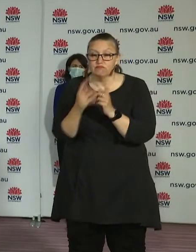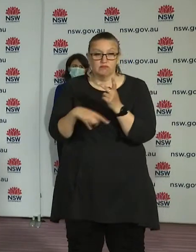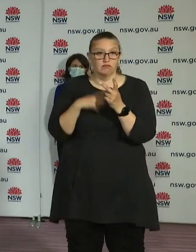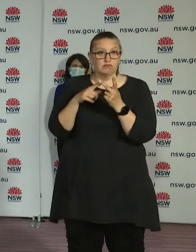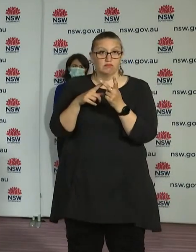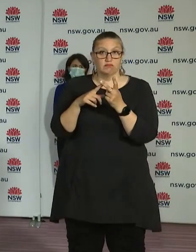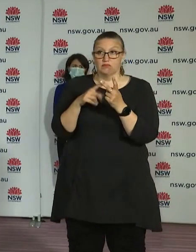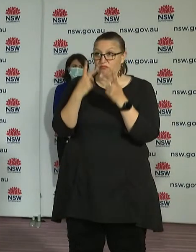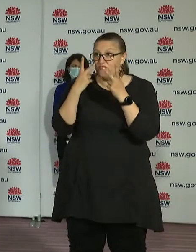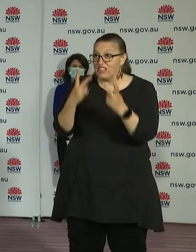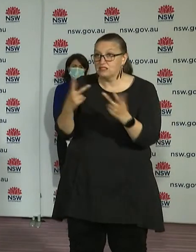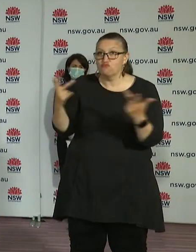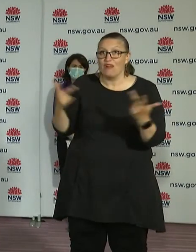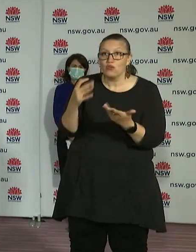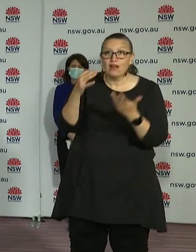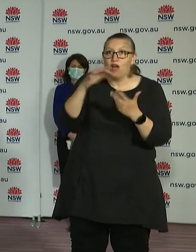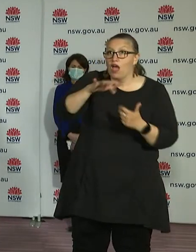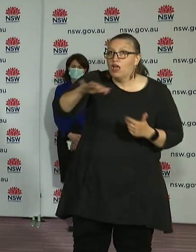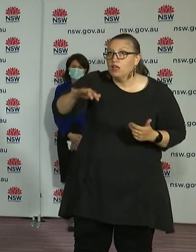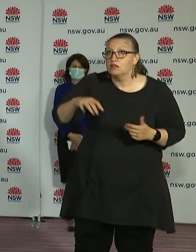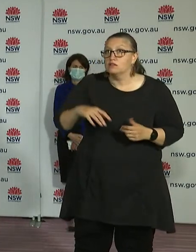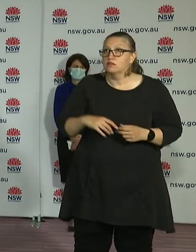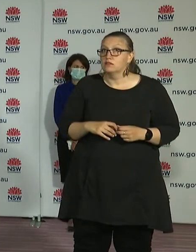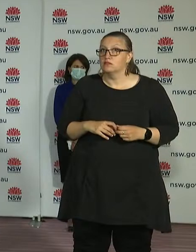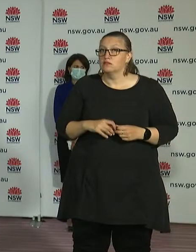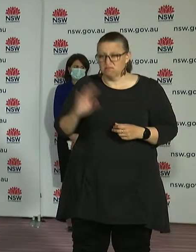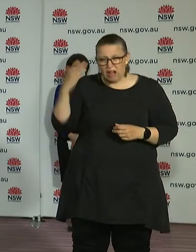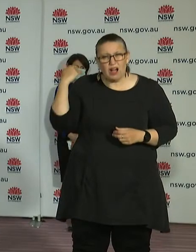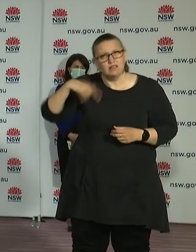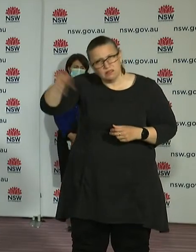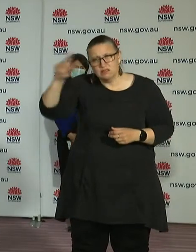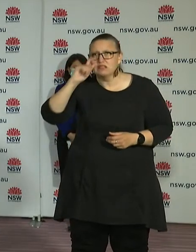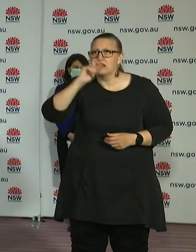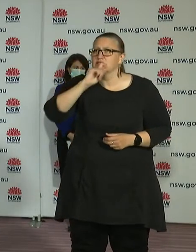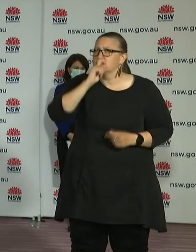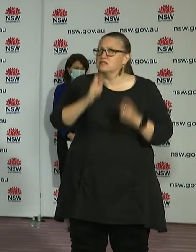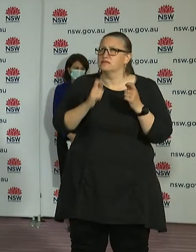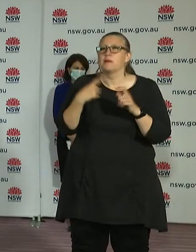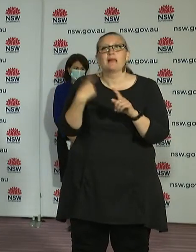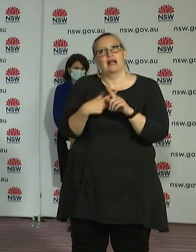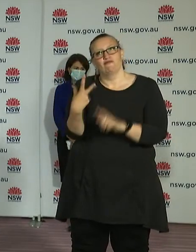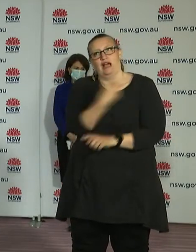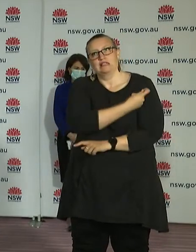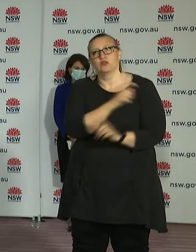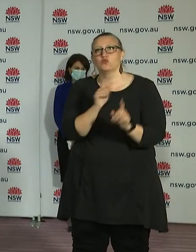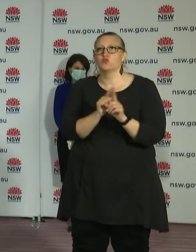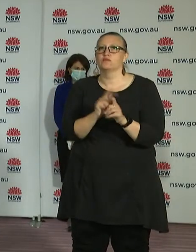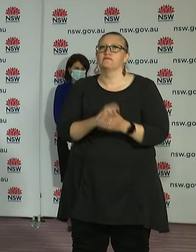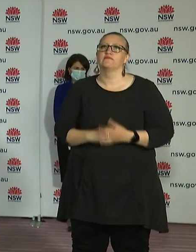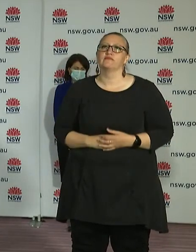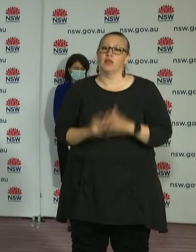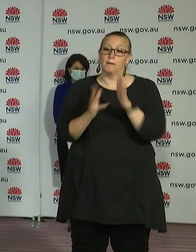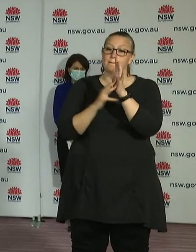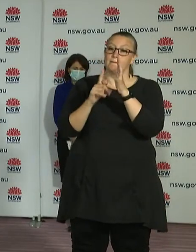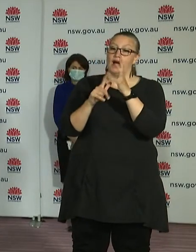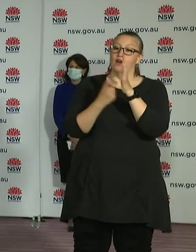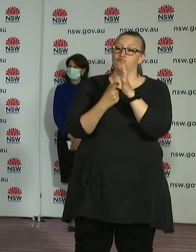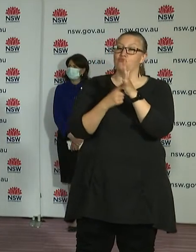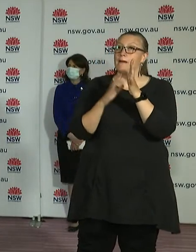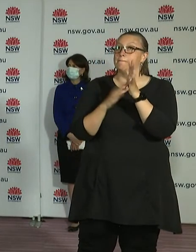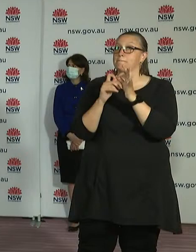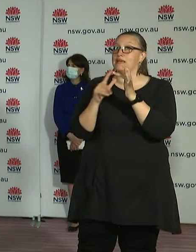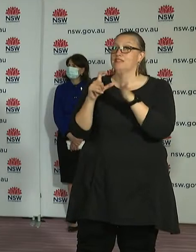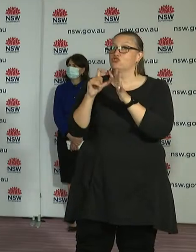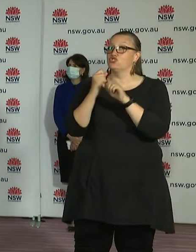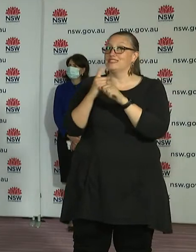there, and also, of course, get vaccinated. The Murrumbidgee local health district, we had 2 cases reported overnight, and